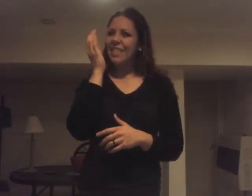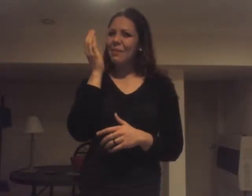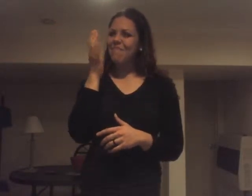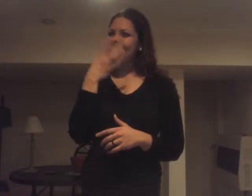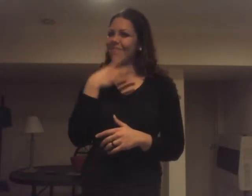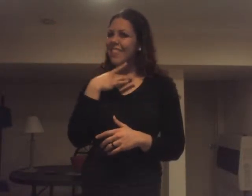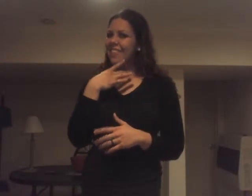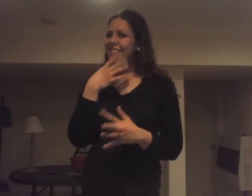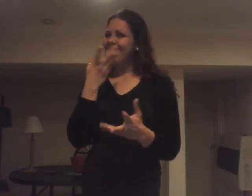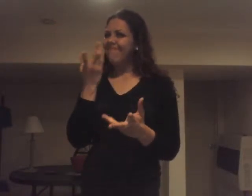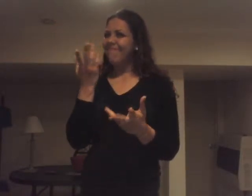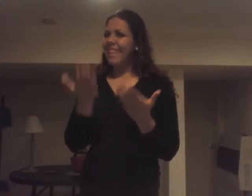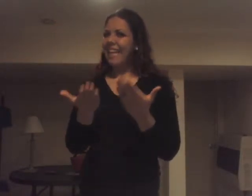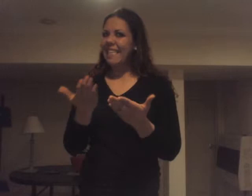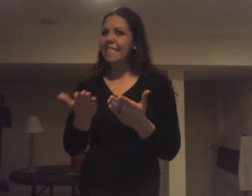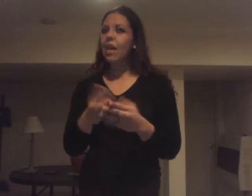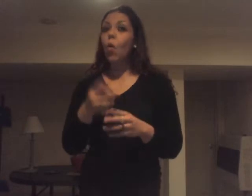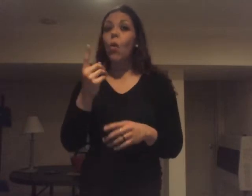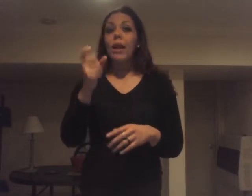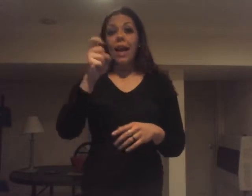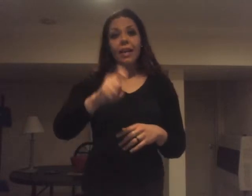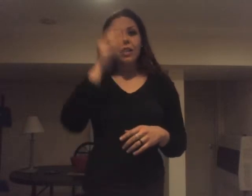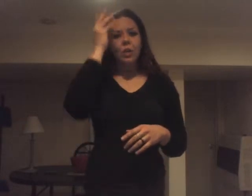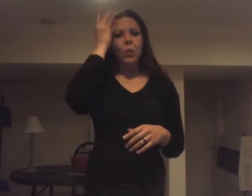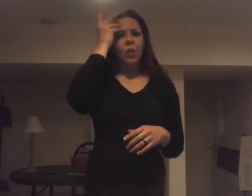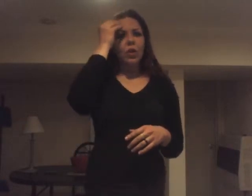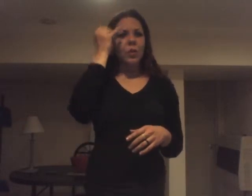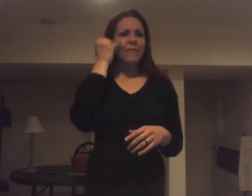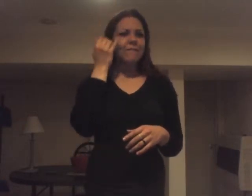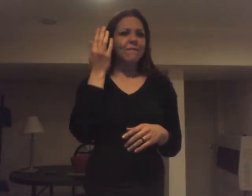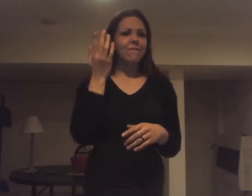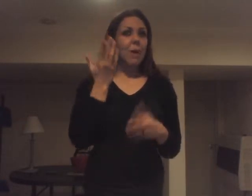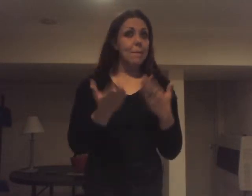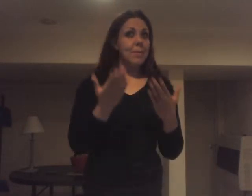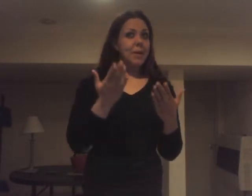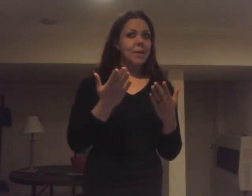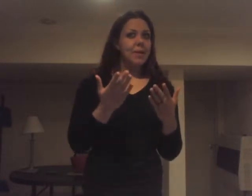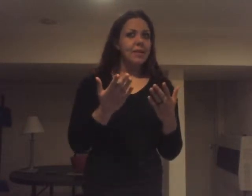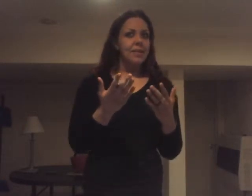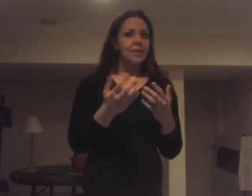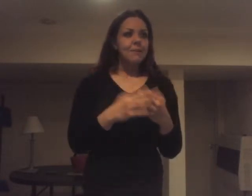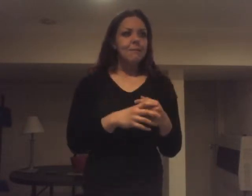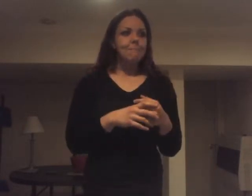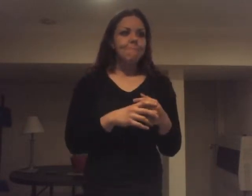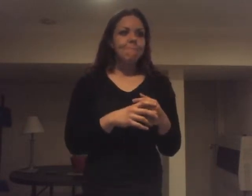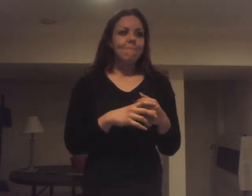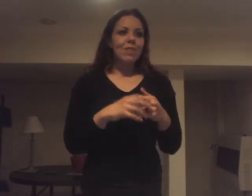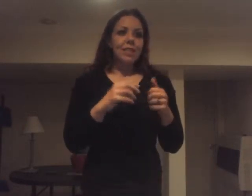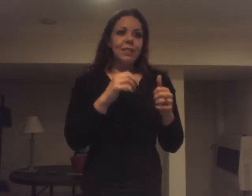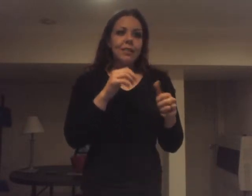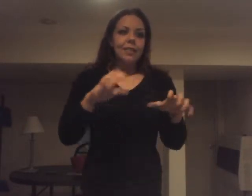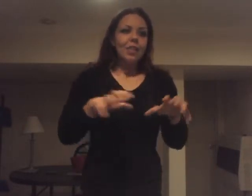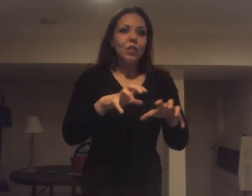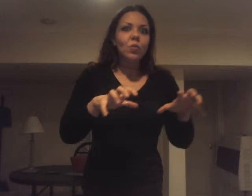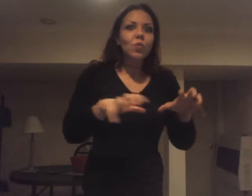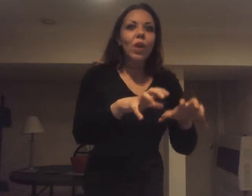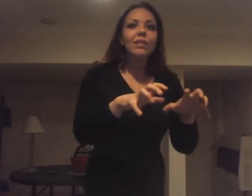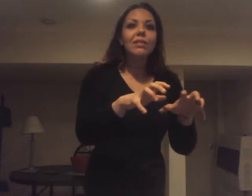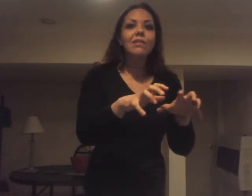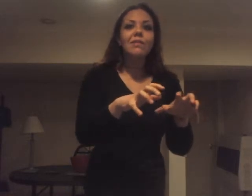And one has to wonder whether aggressive marketing on the part of drugs companies has something to do